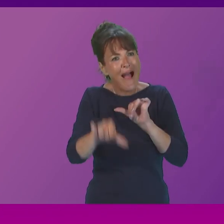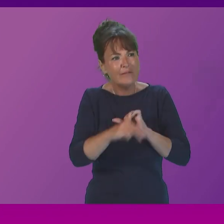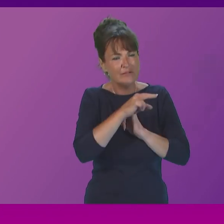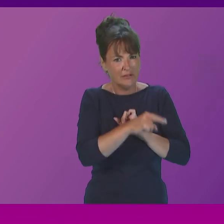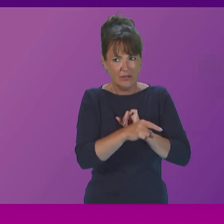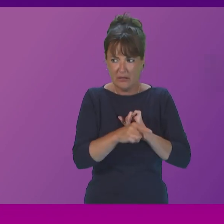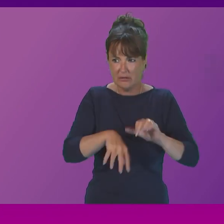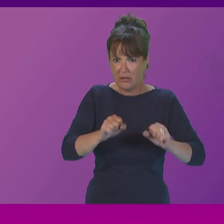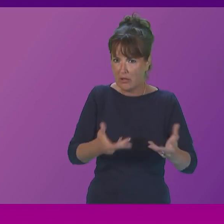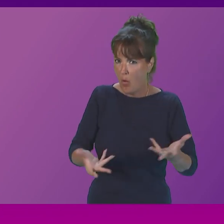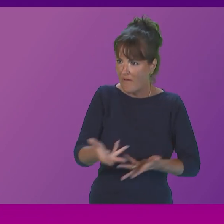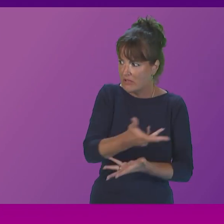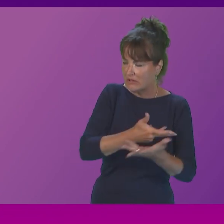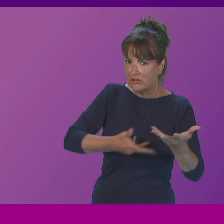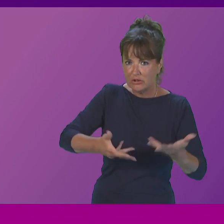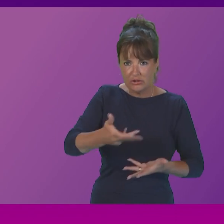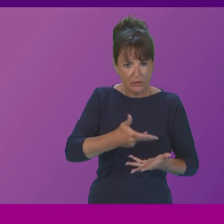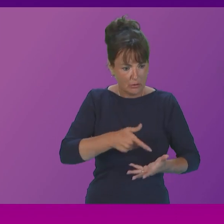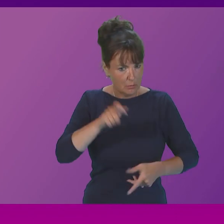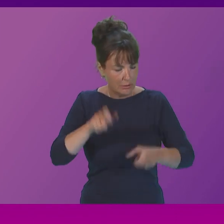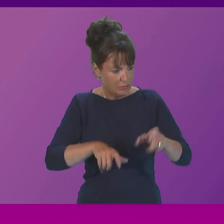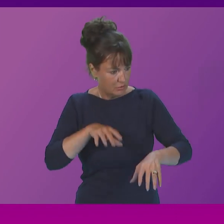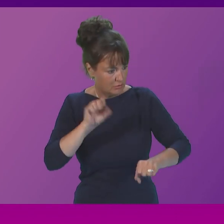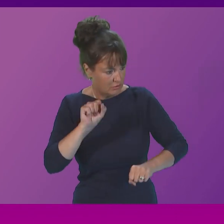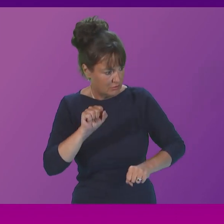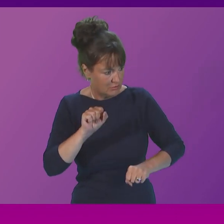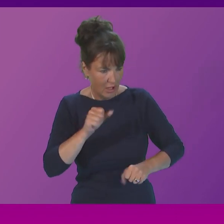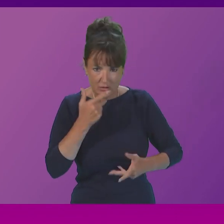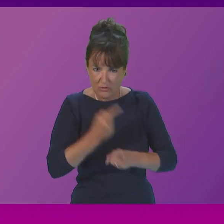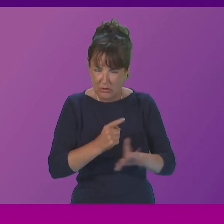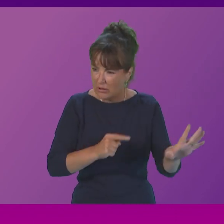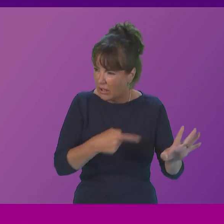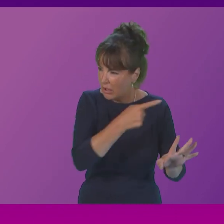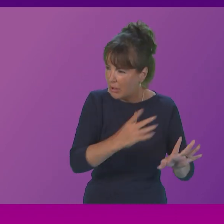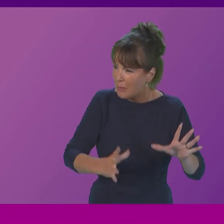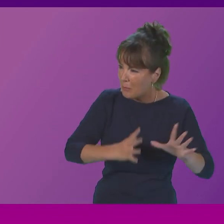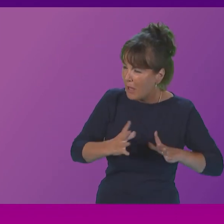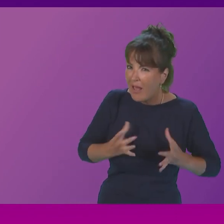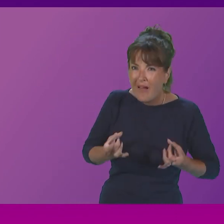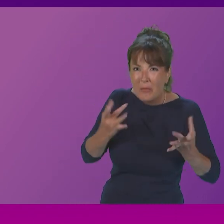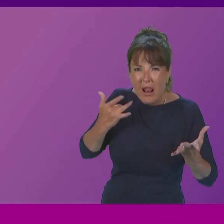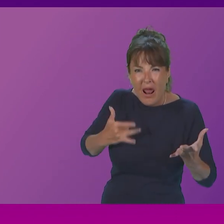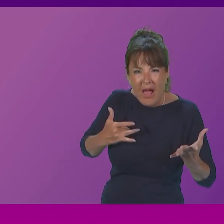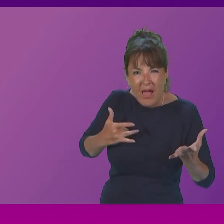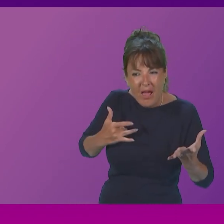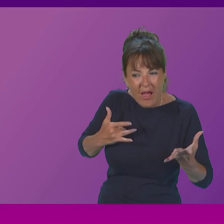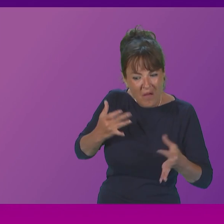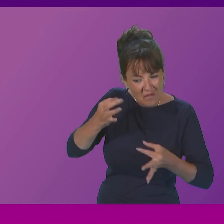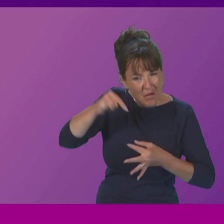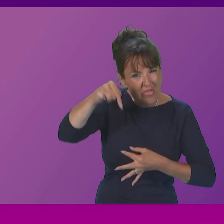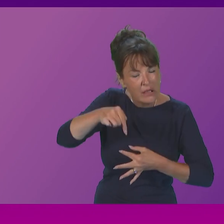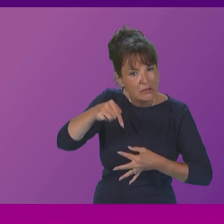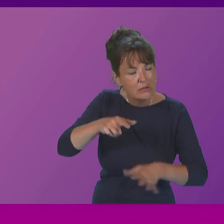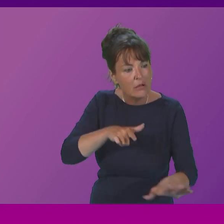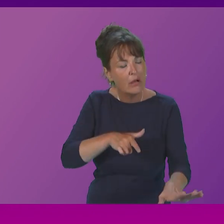politics thing, it really does matter. There's something in it. People are willing to die for it. People are willing to give up everything for it.